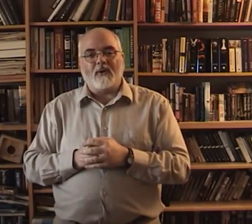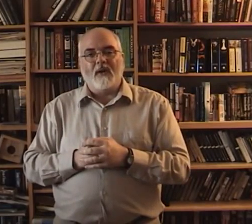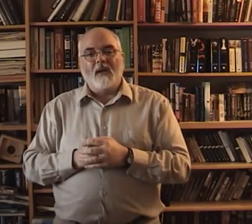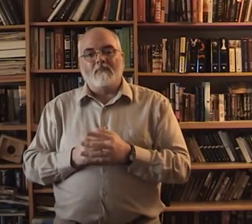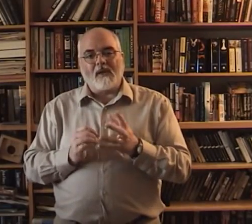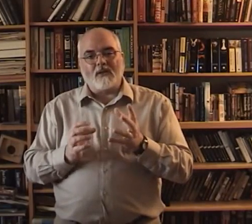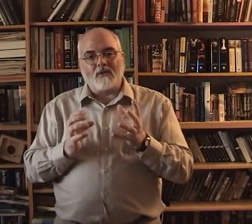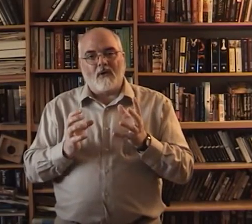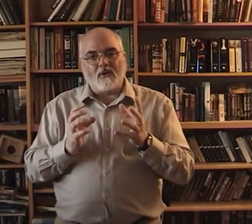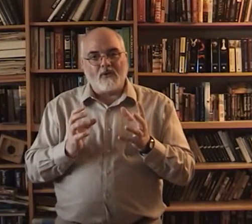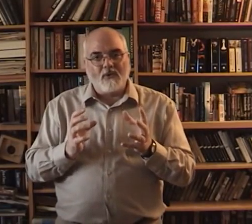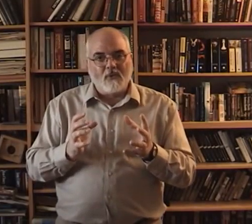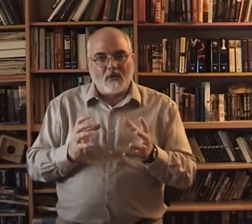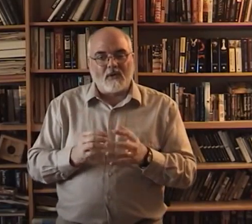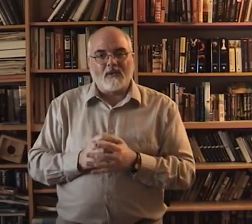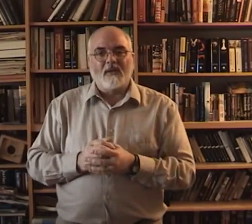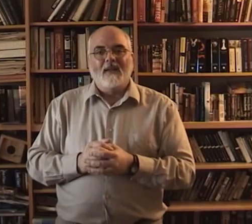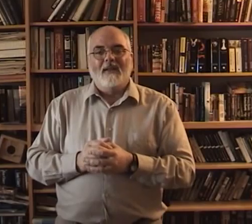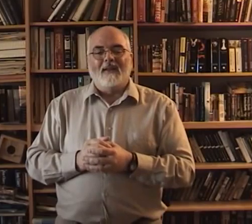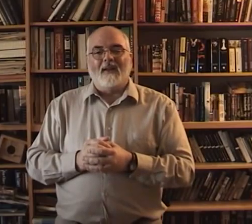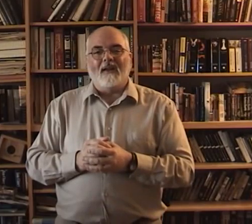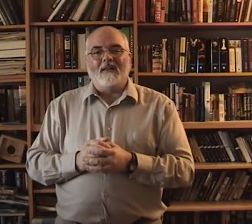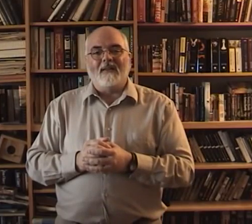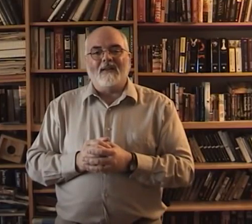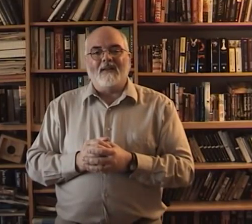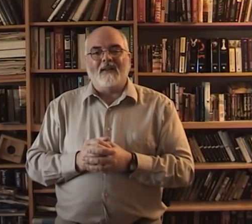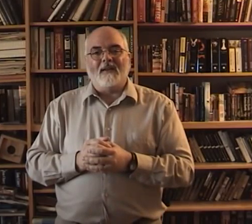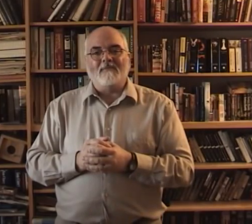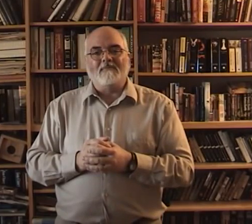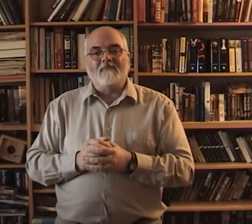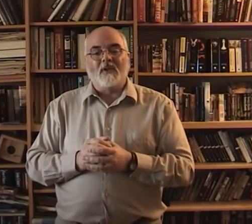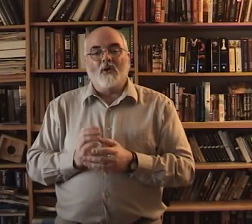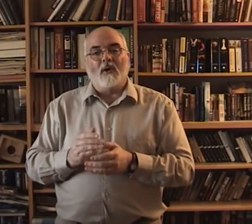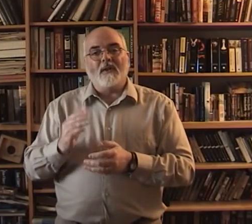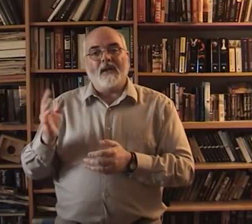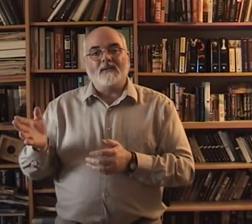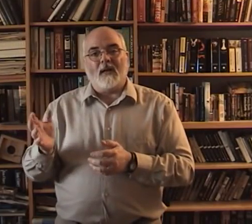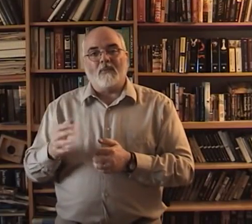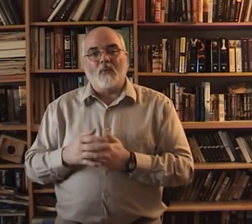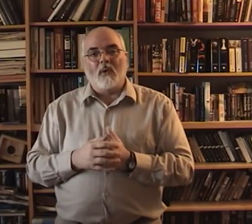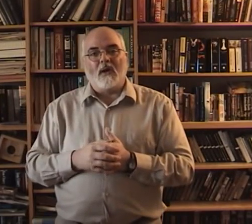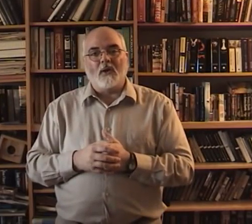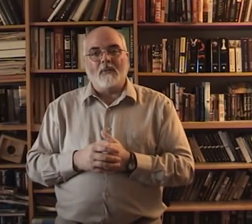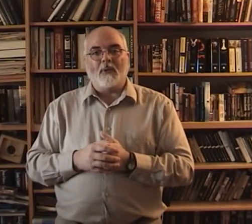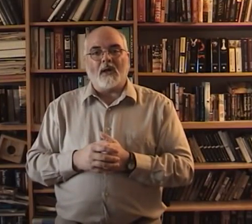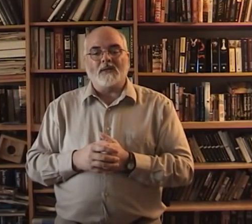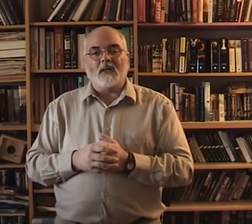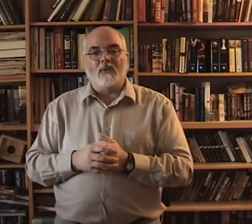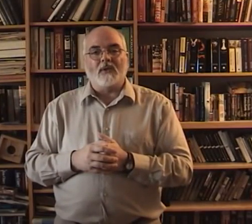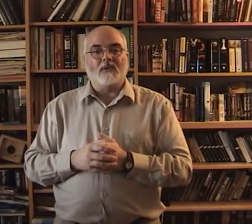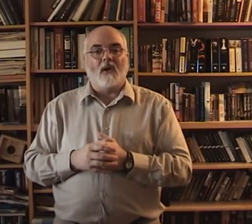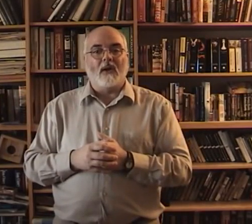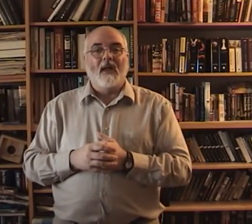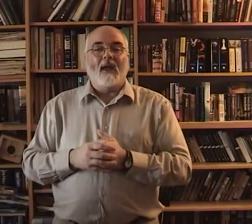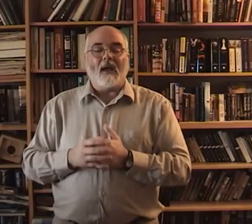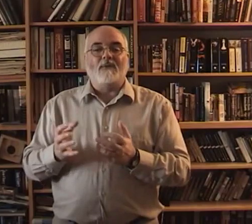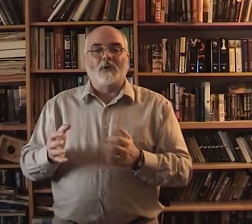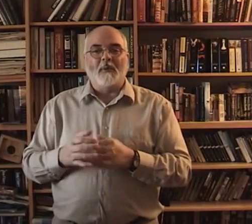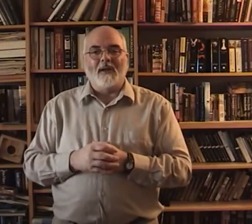It's a pretty song. It's one of my favorites. And I'm hoping that you're enjoying it as much as I have. Hope to